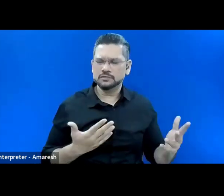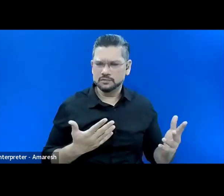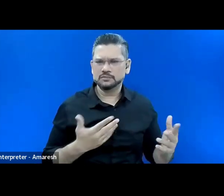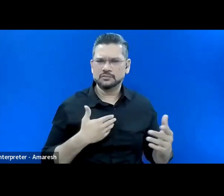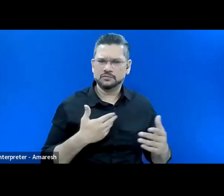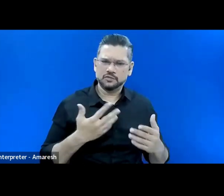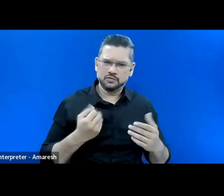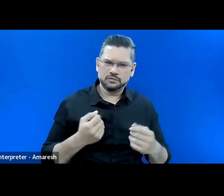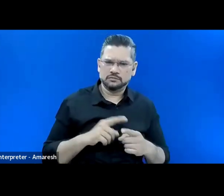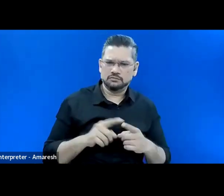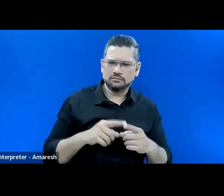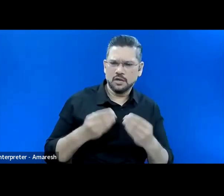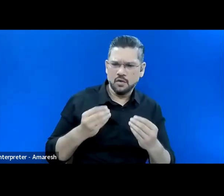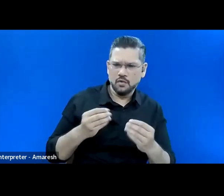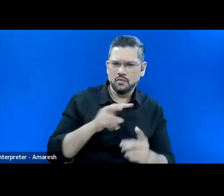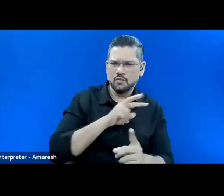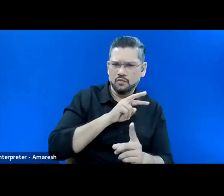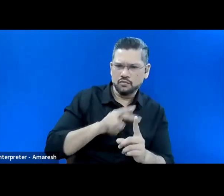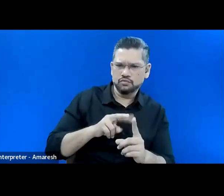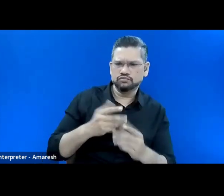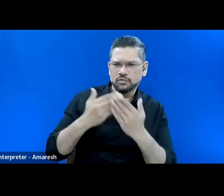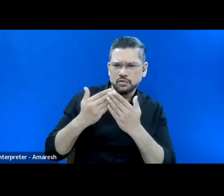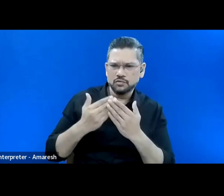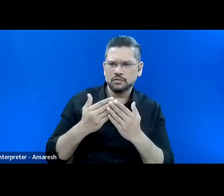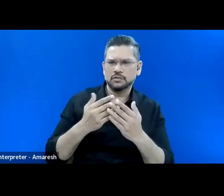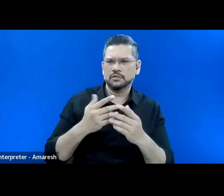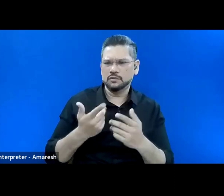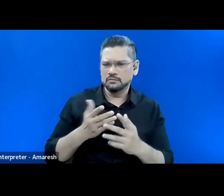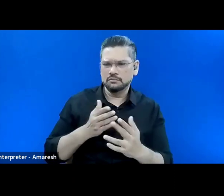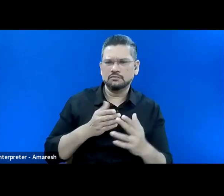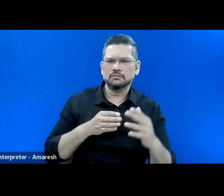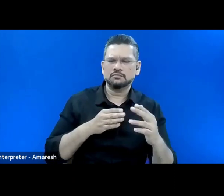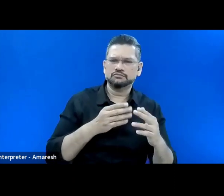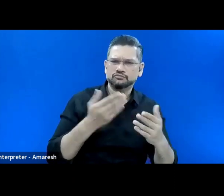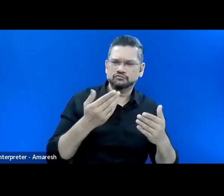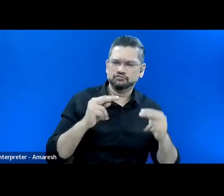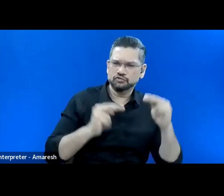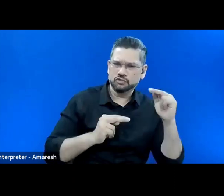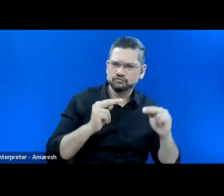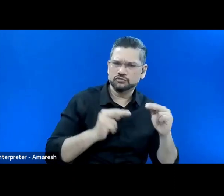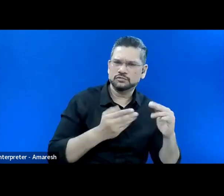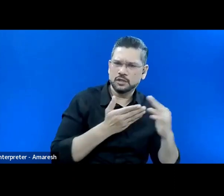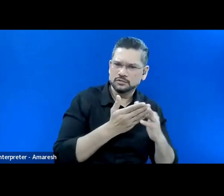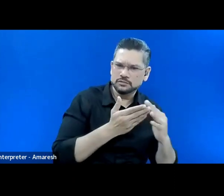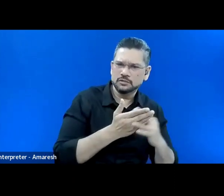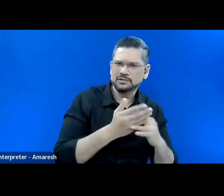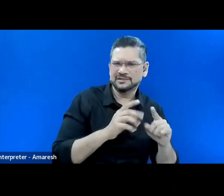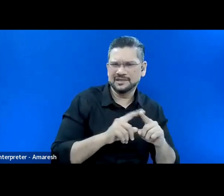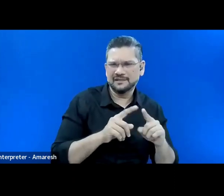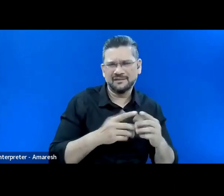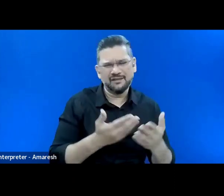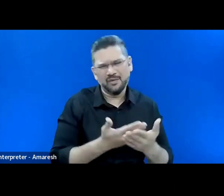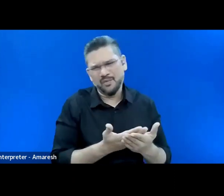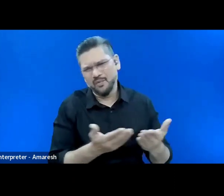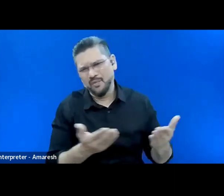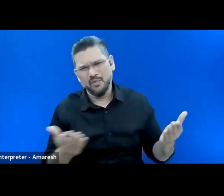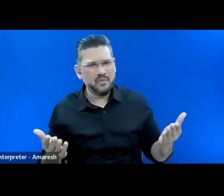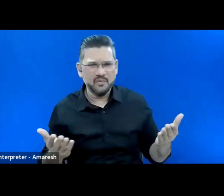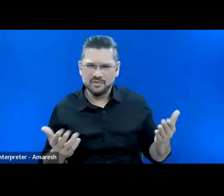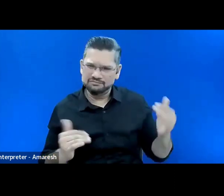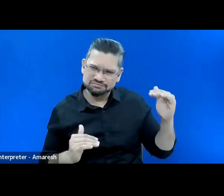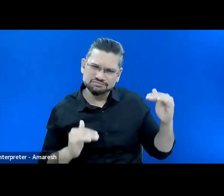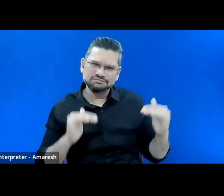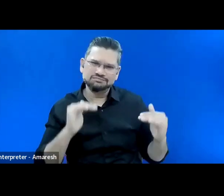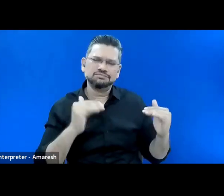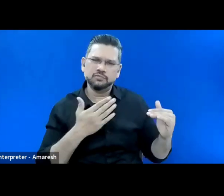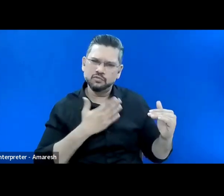orientation, we look at your level of education, we look at your access to justice as well. So in order for us to do all of these things to overhaul and